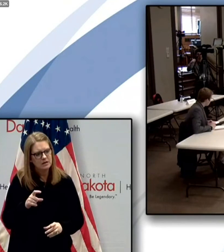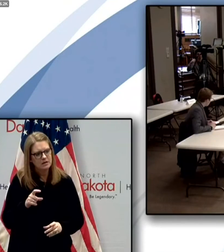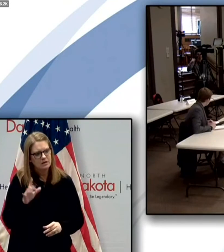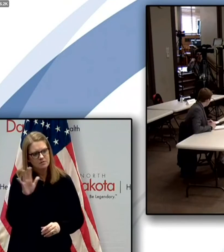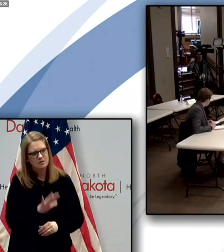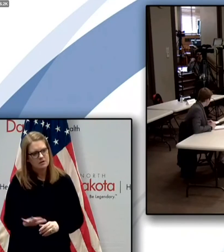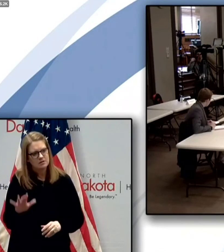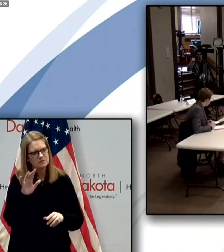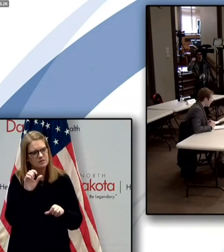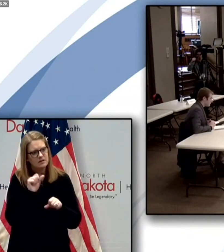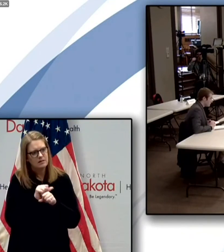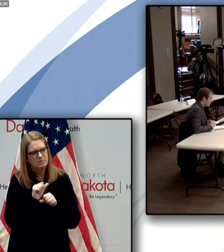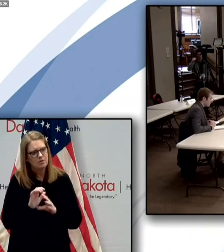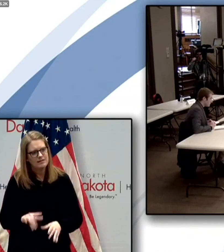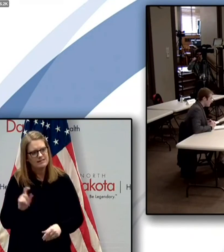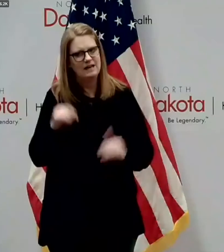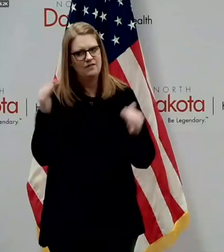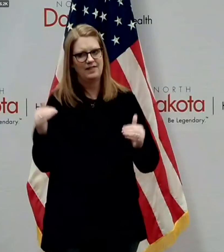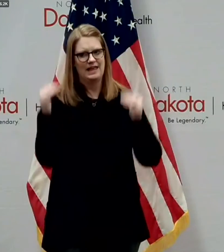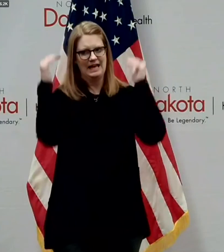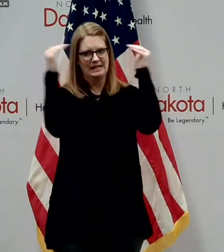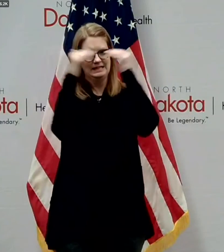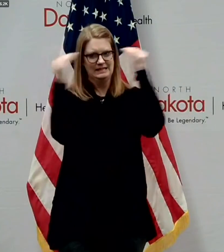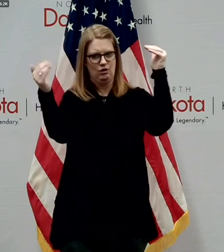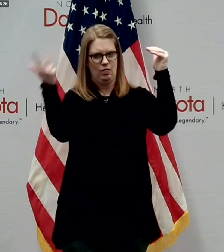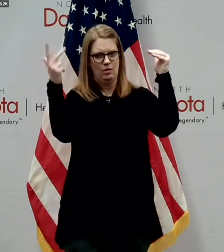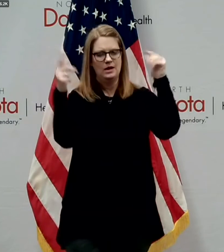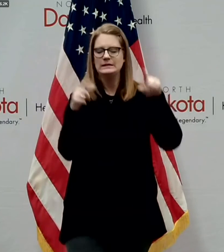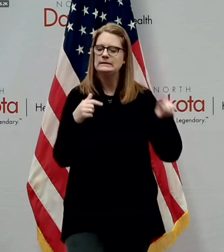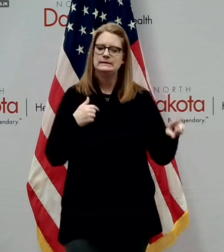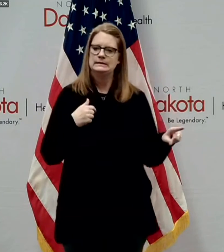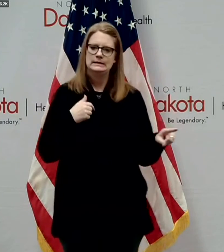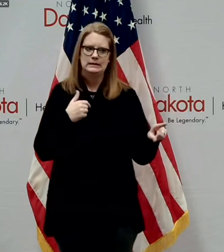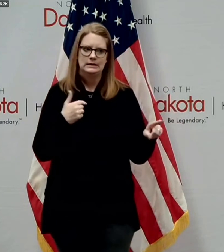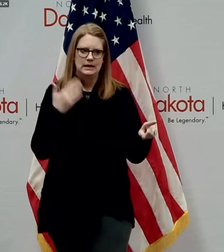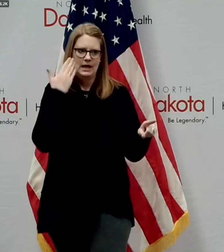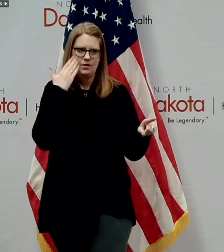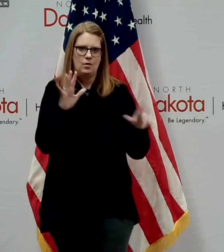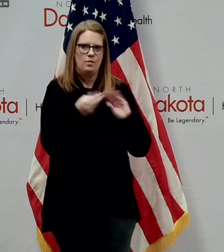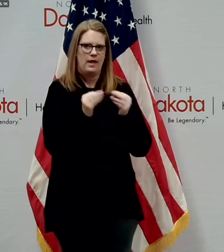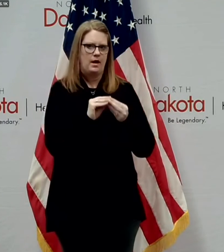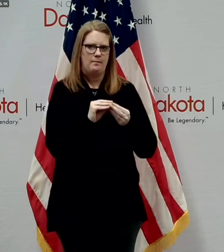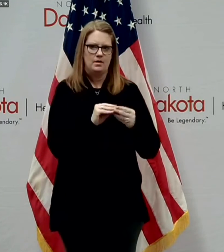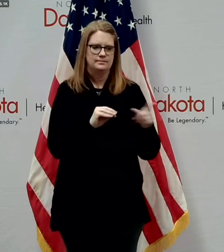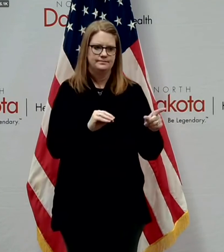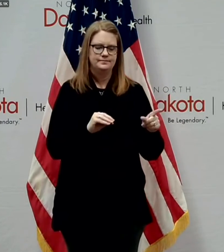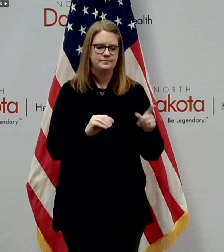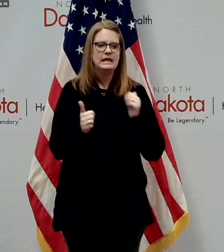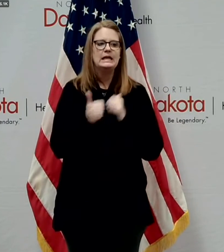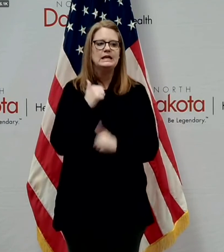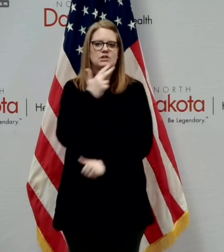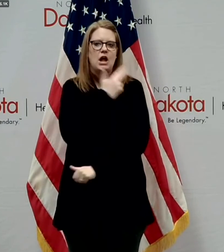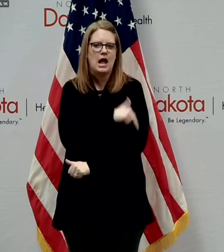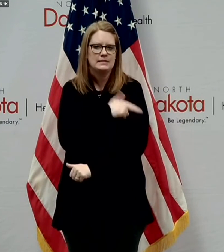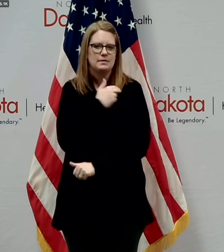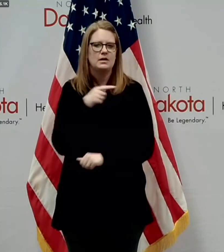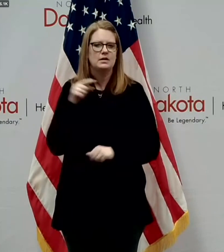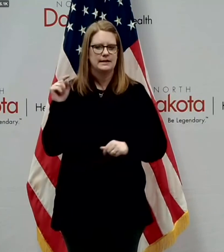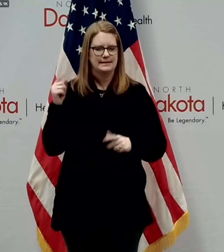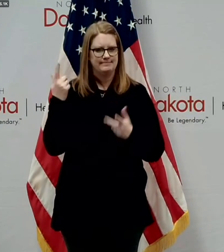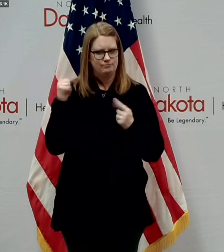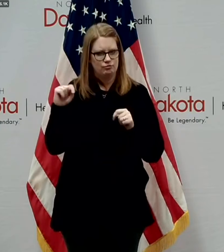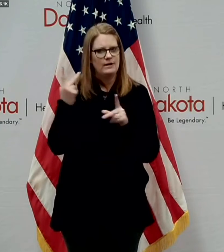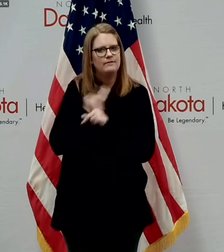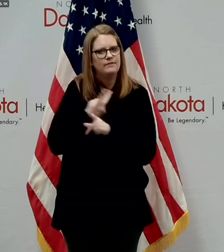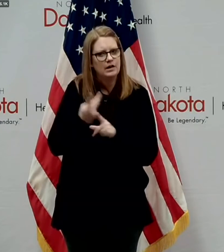are at the tier 3? Actually, I don't have that number, but I can assure you that each hospital is working that plan. We have